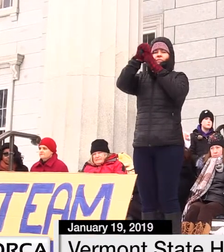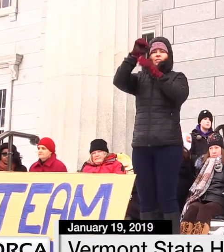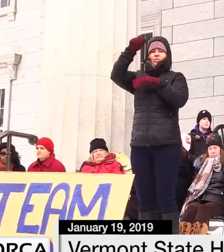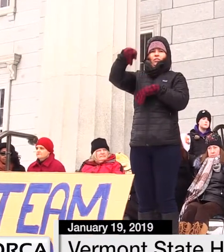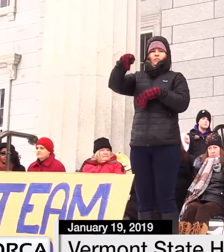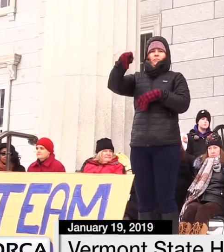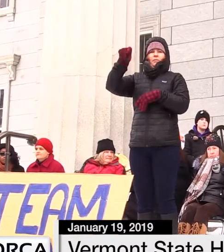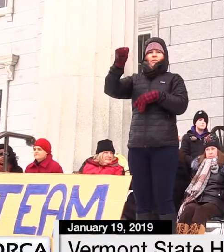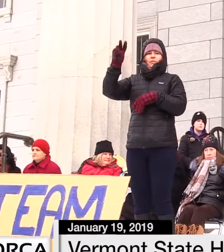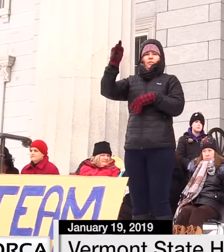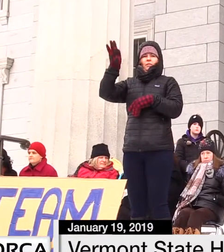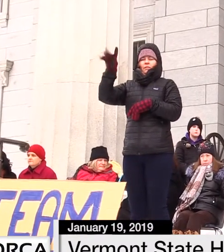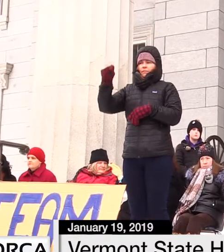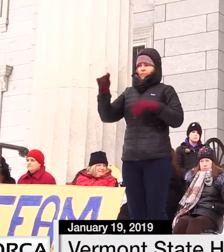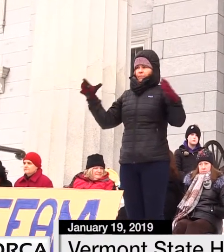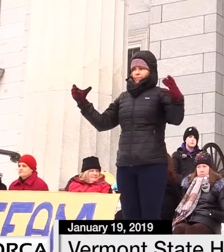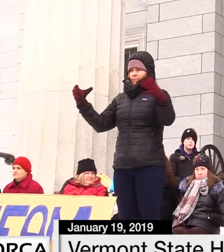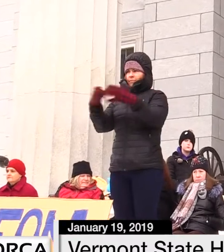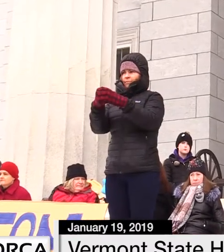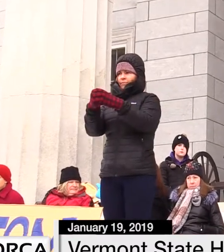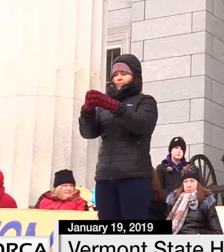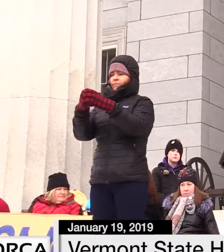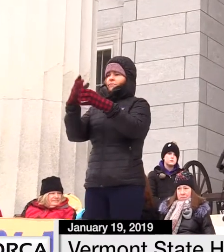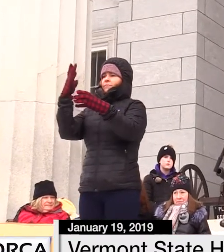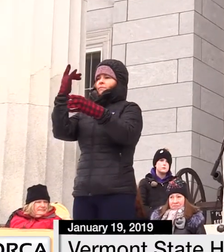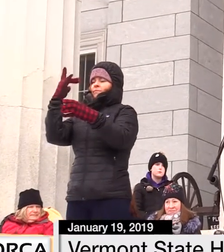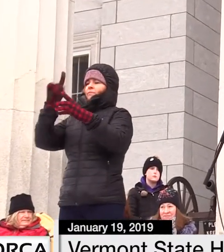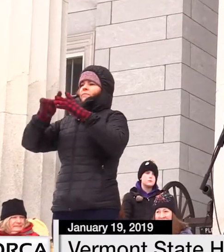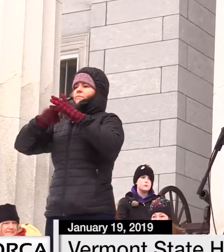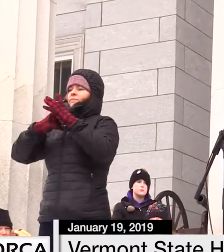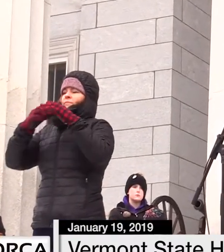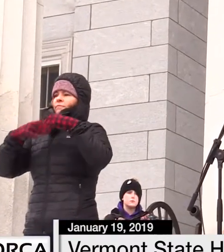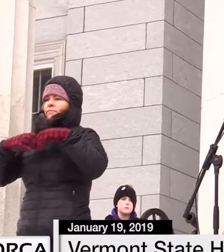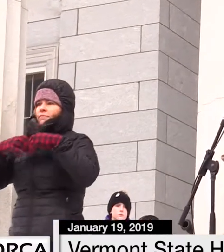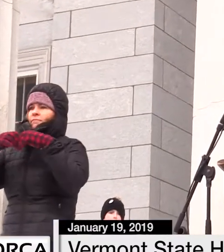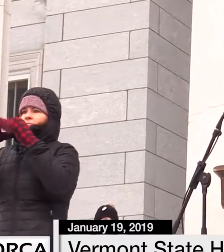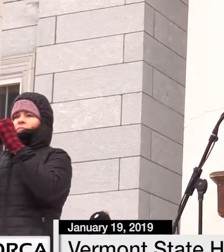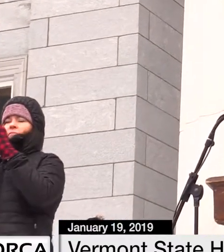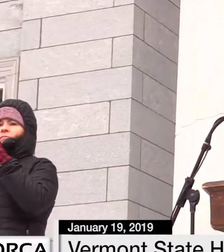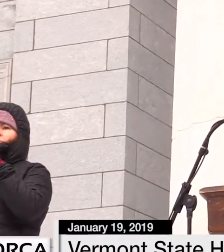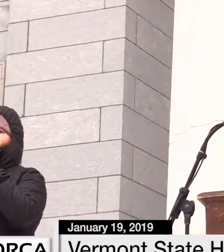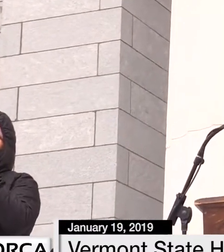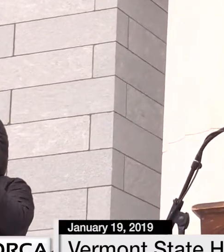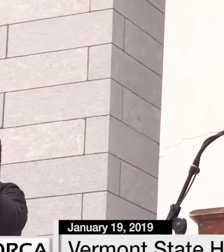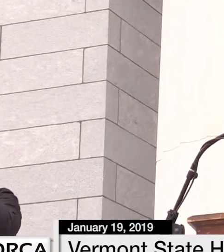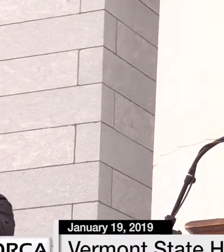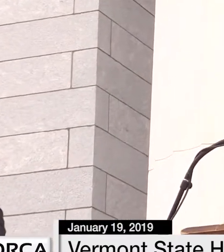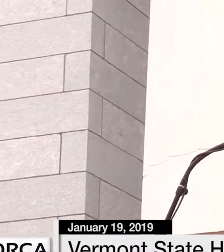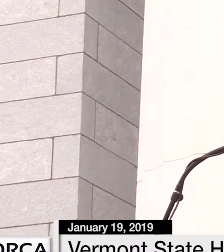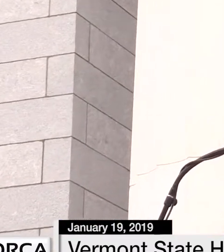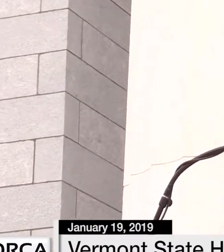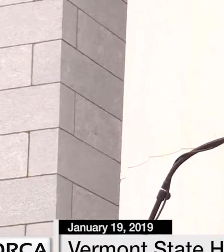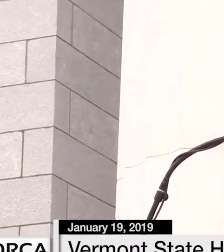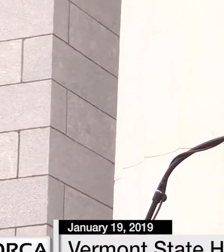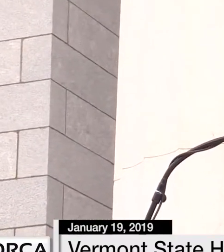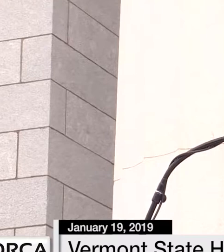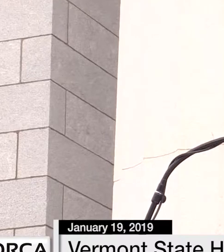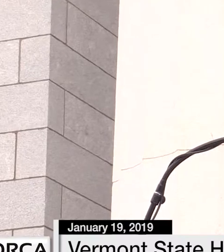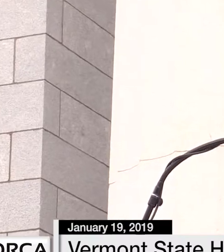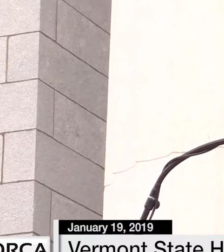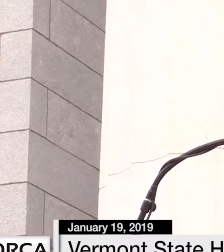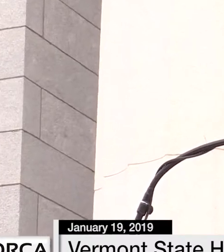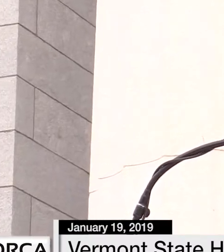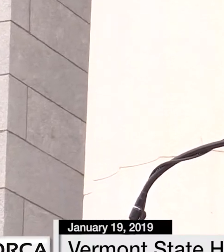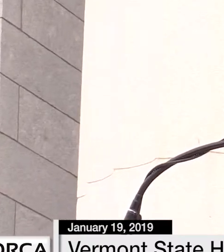Summit to begin to build a national and international movement of all peoples of